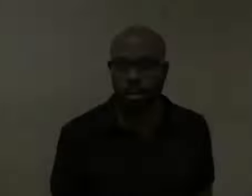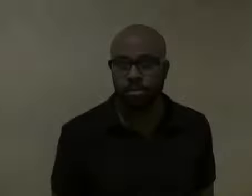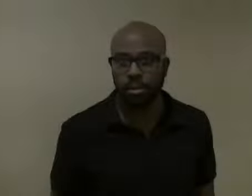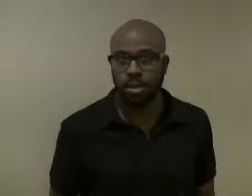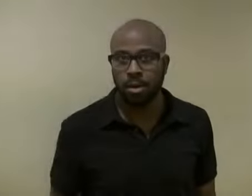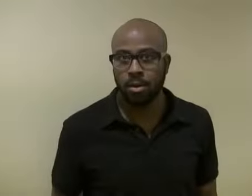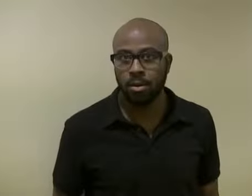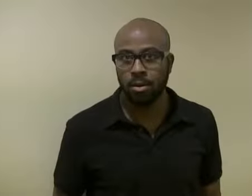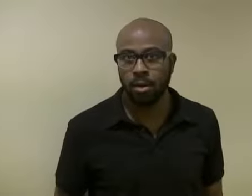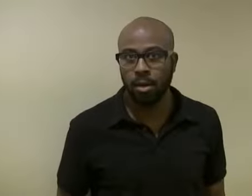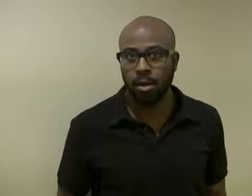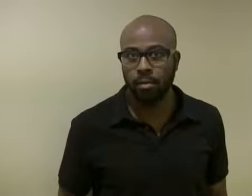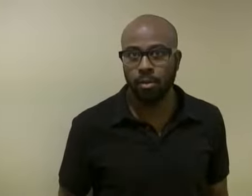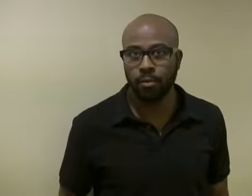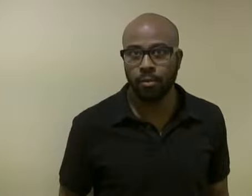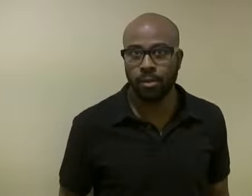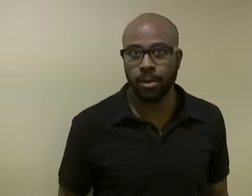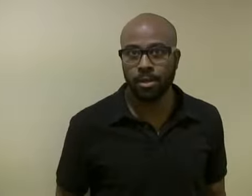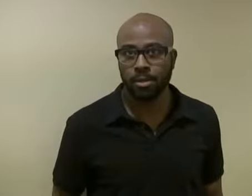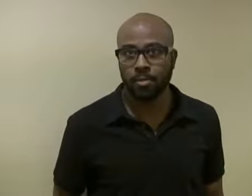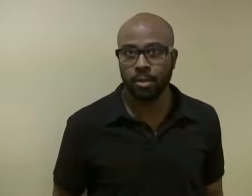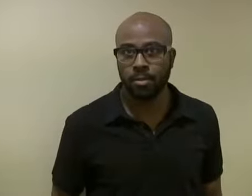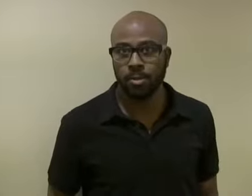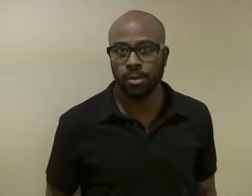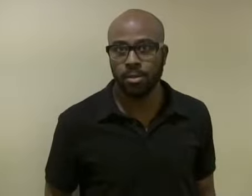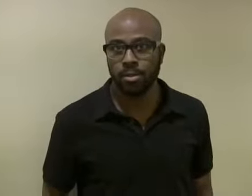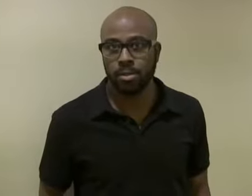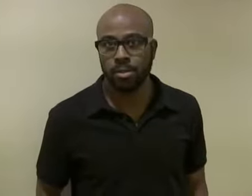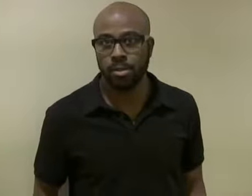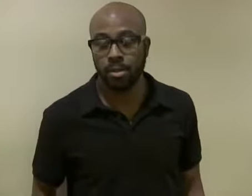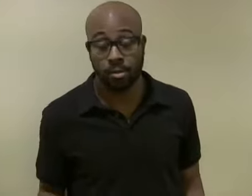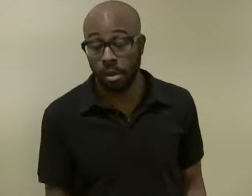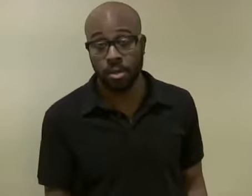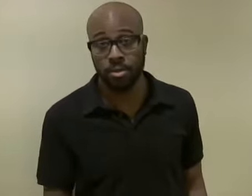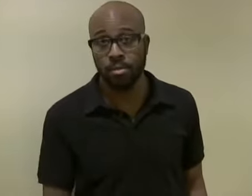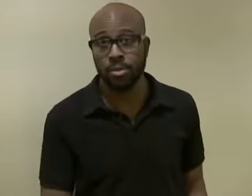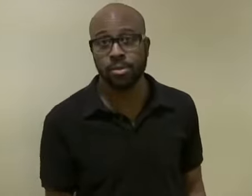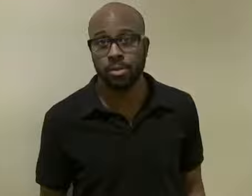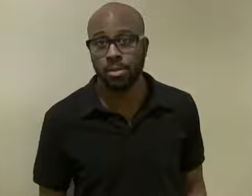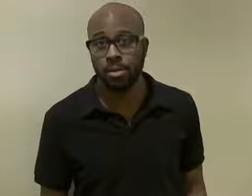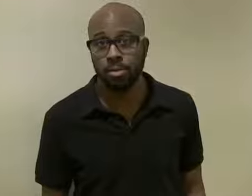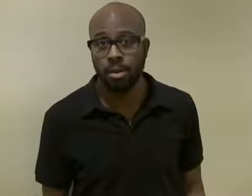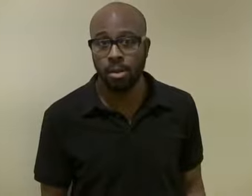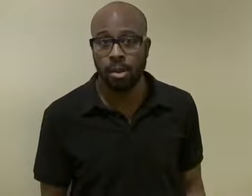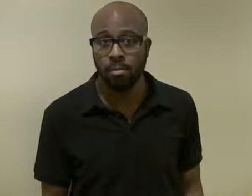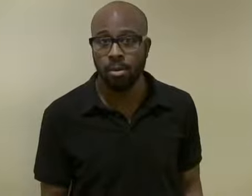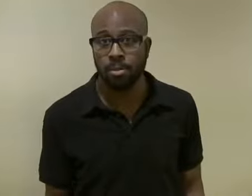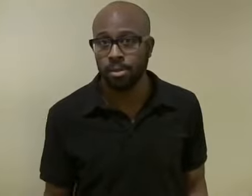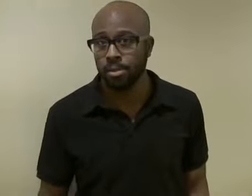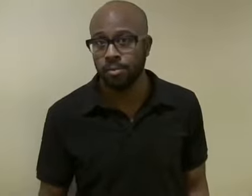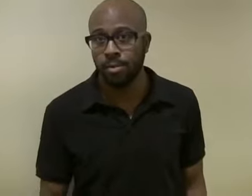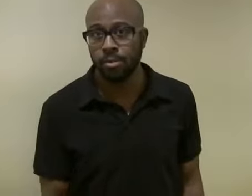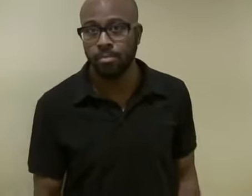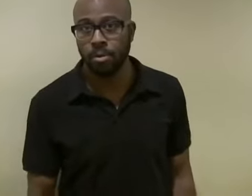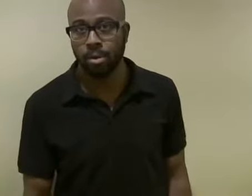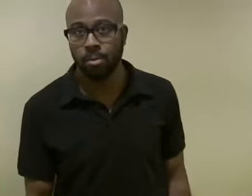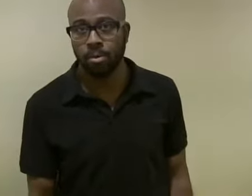My name is Leon Harden. I work for Remax. I'm in human resources, and my impressions of the program were